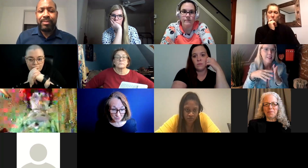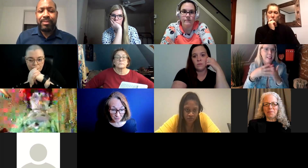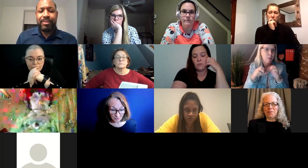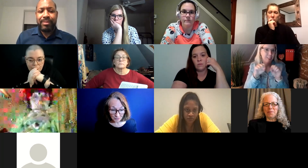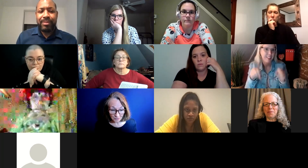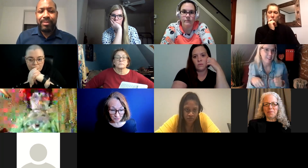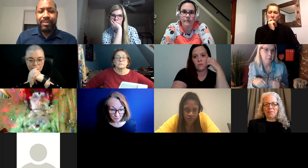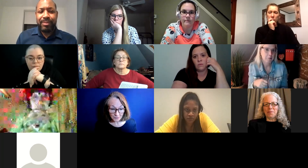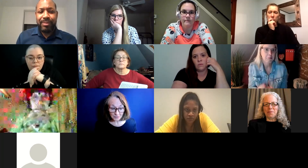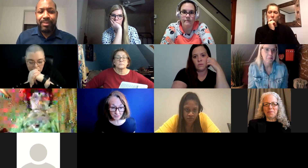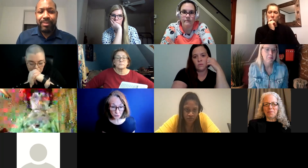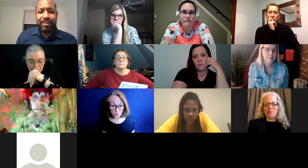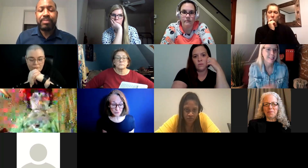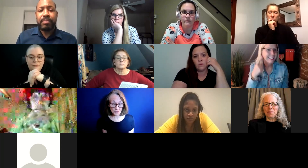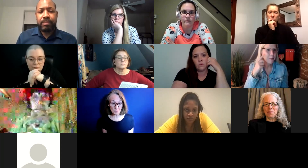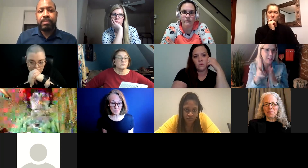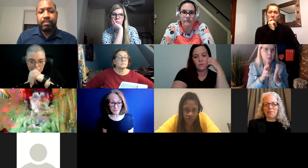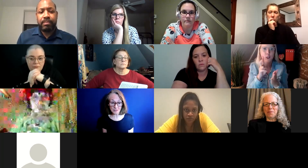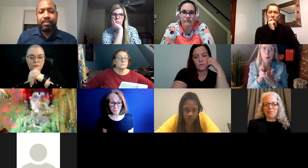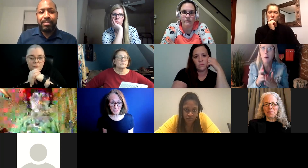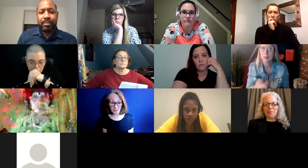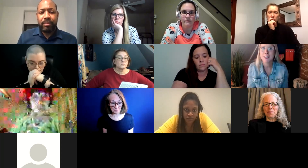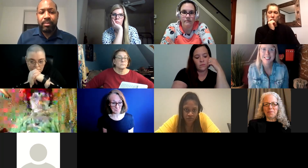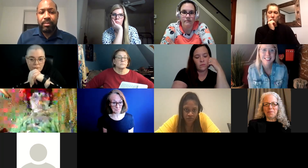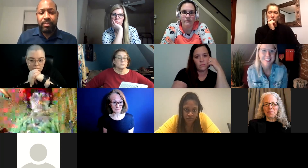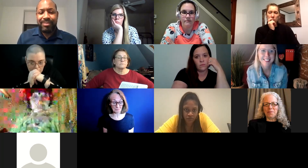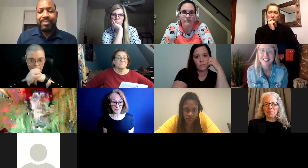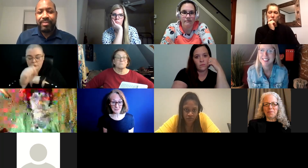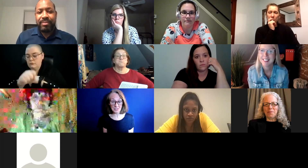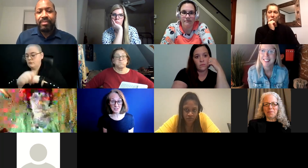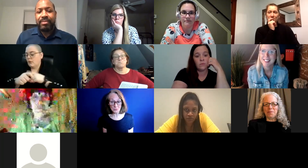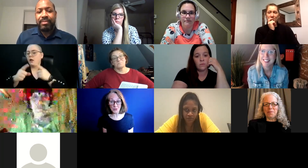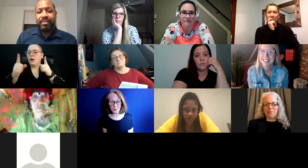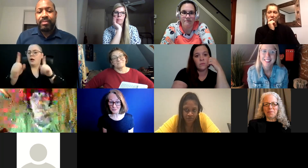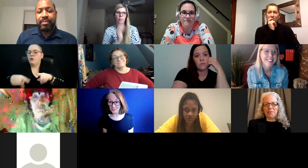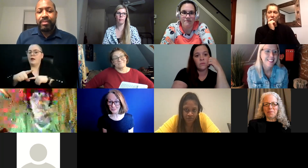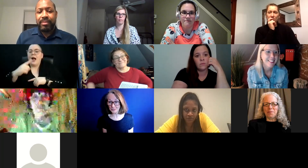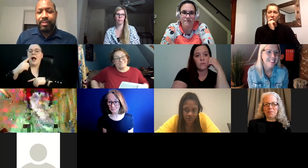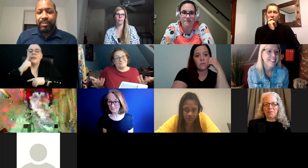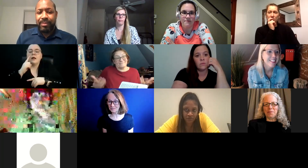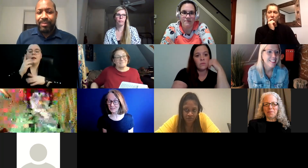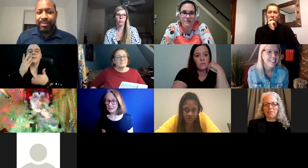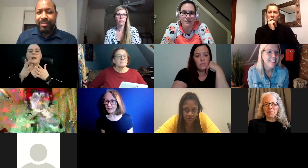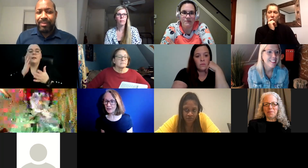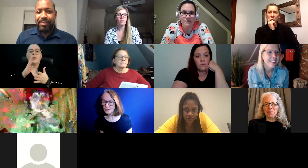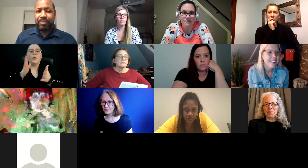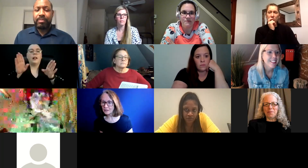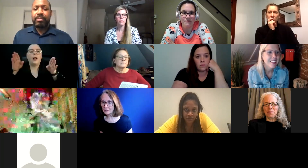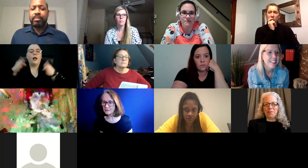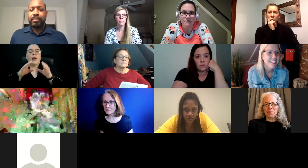and the scheduling system. I think that's plenty. That'll take up 2 hours easily. I agree. And I think